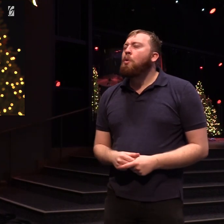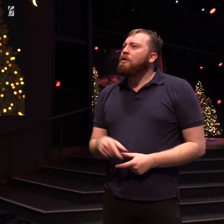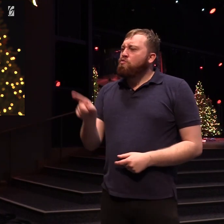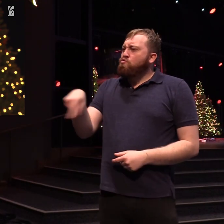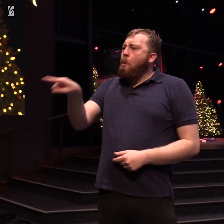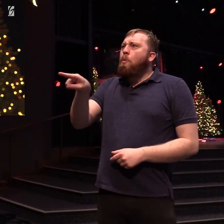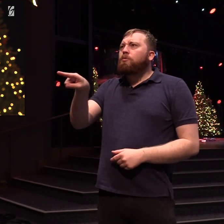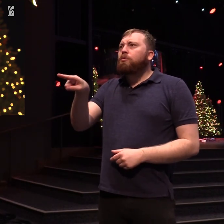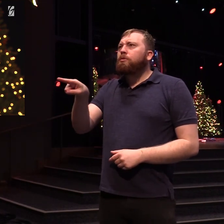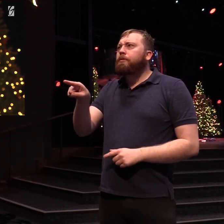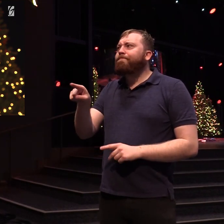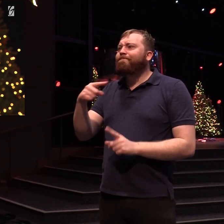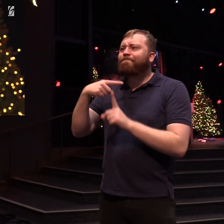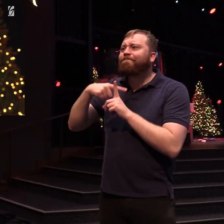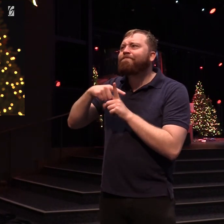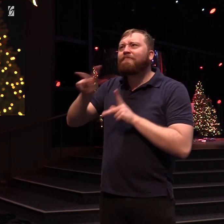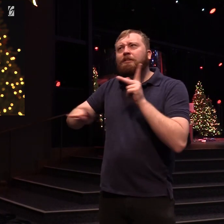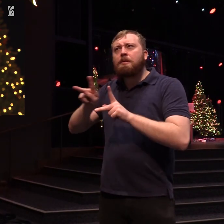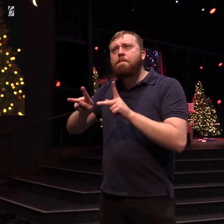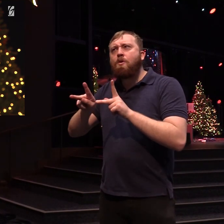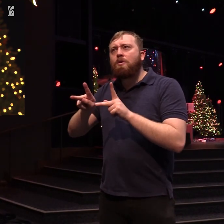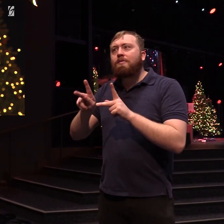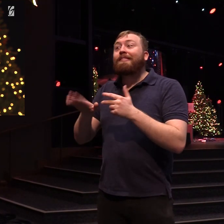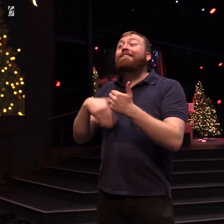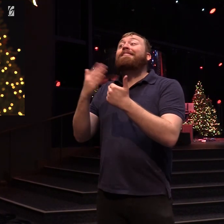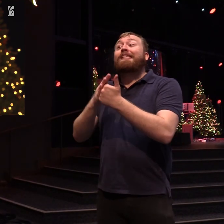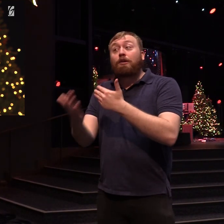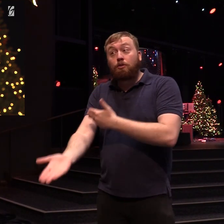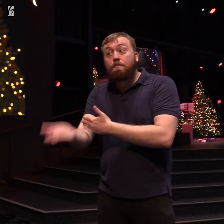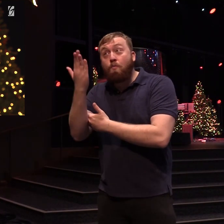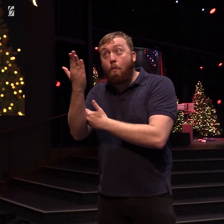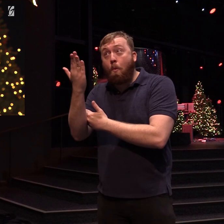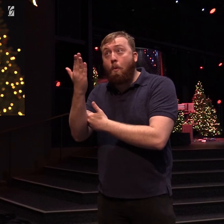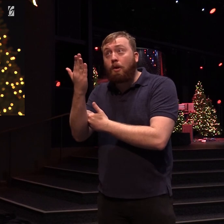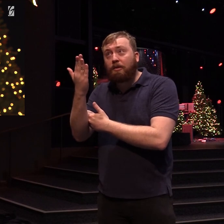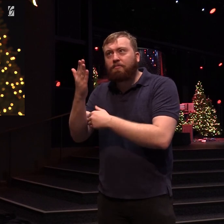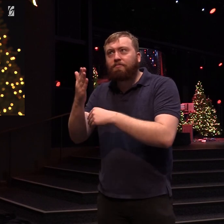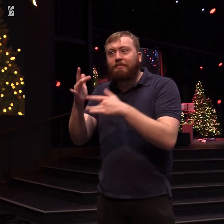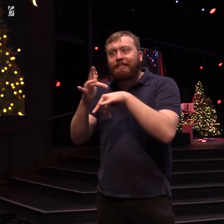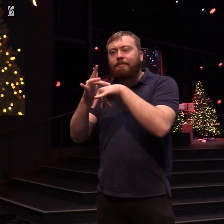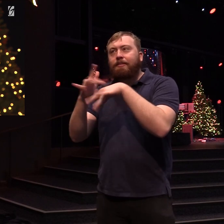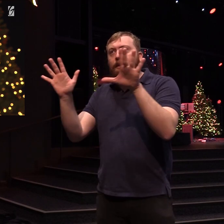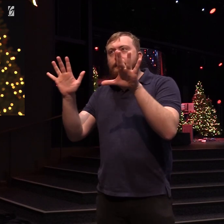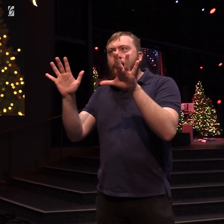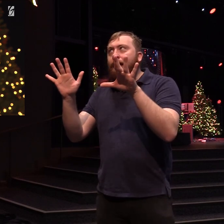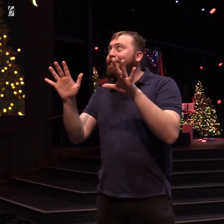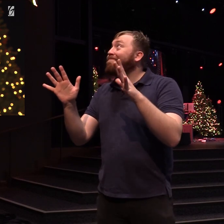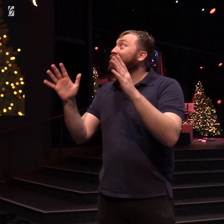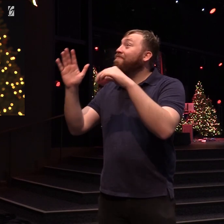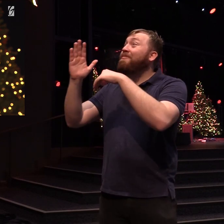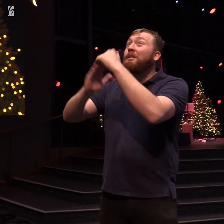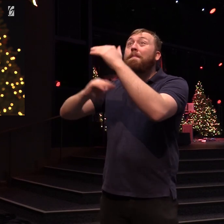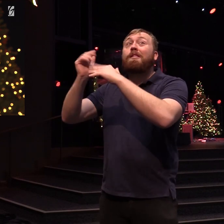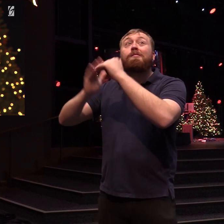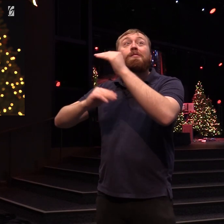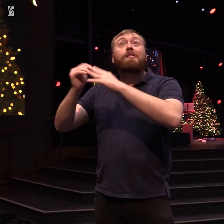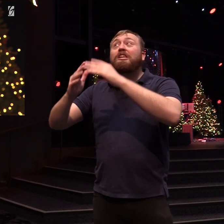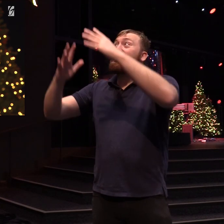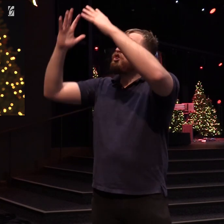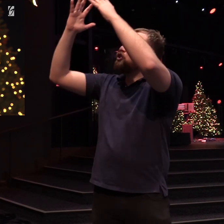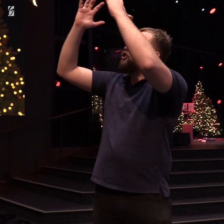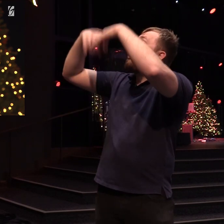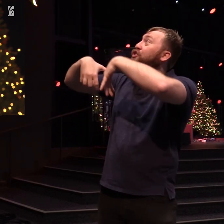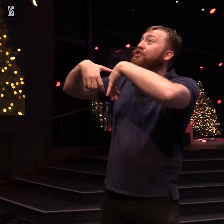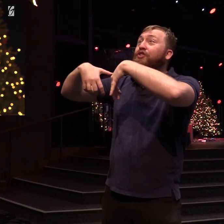saints showed up that Sunday morning to worship, the roof was gone from their church. The walls